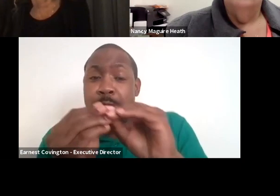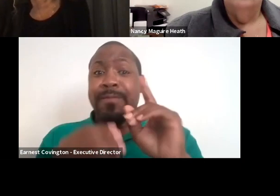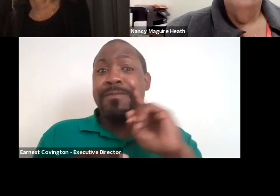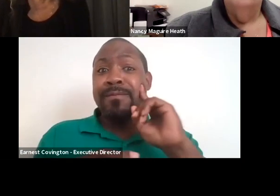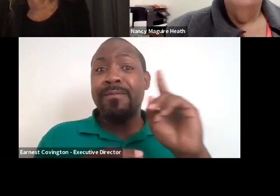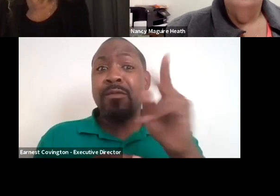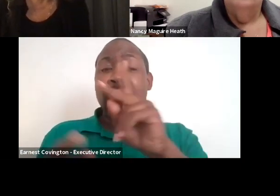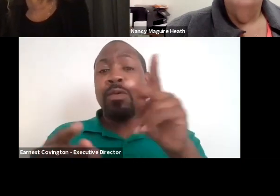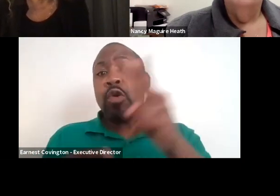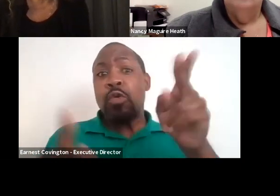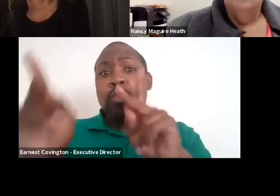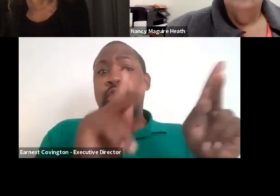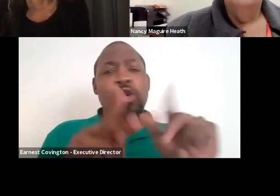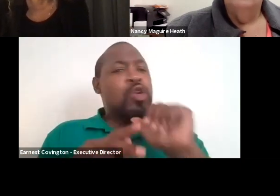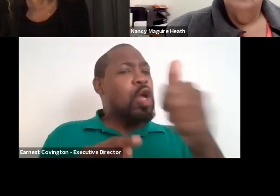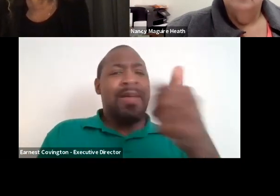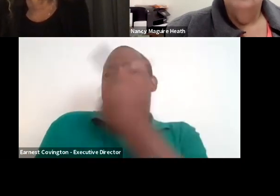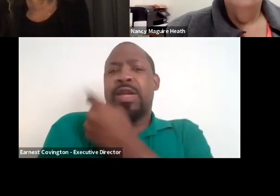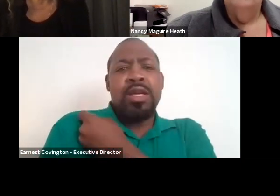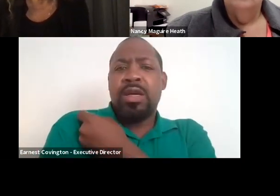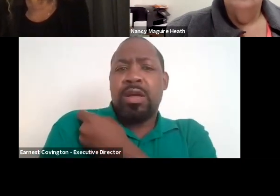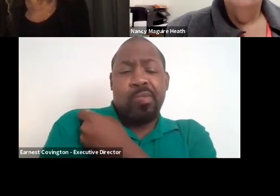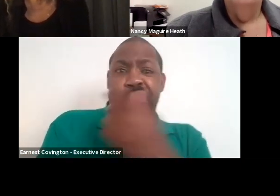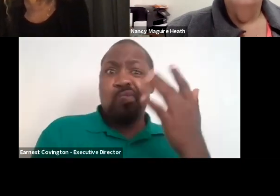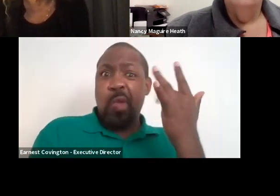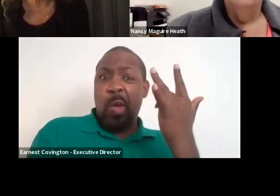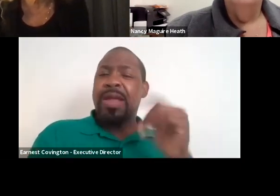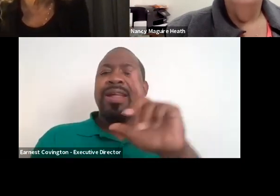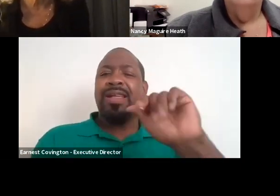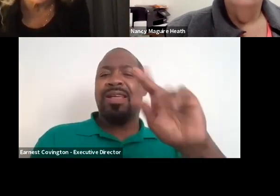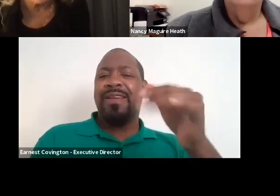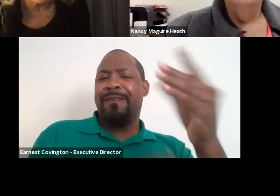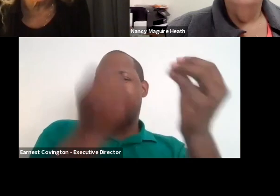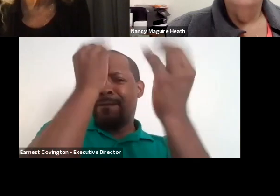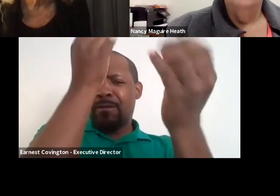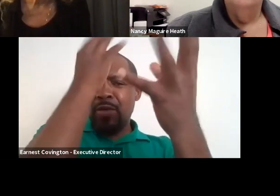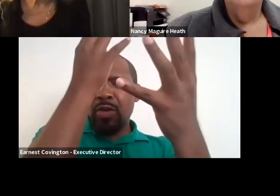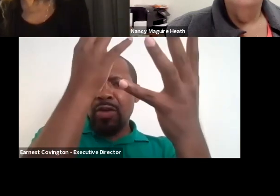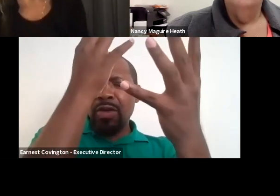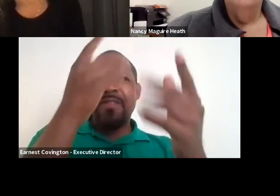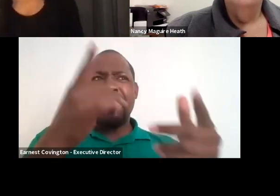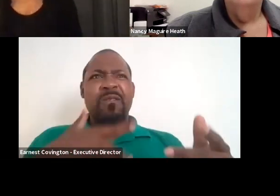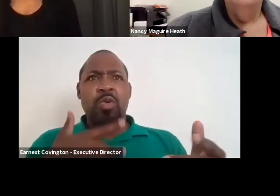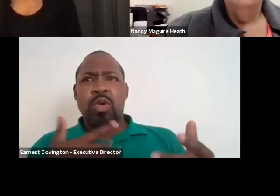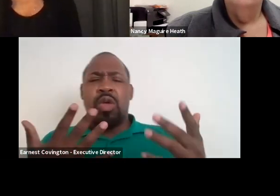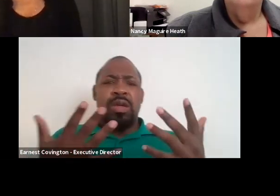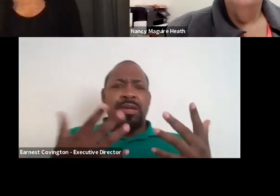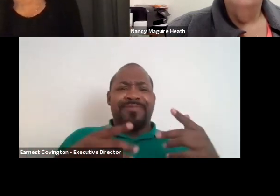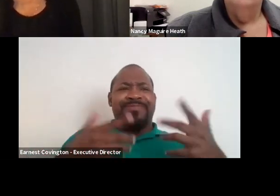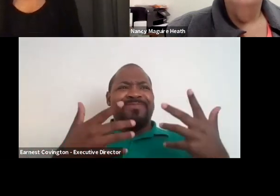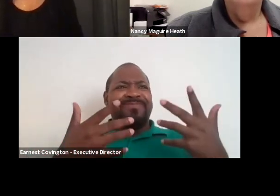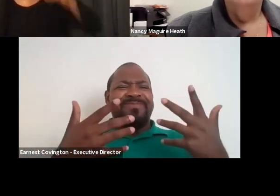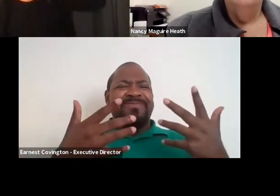would say that 50% or more of deaf and hard of hearing people are unvaccinated because of the lack of